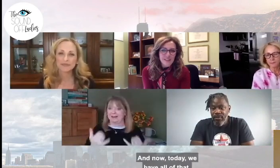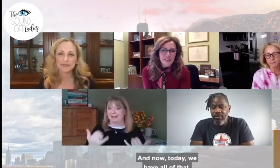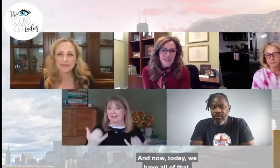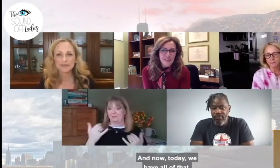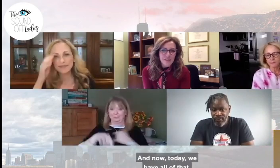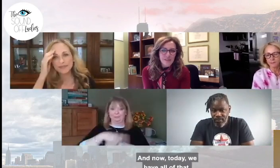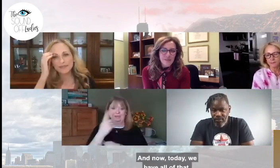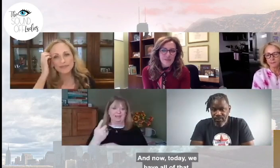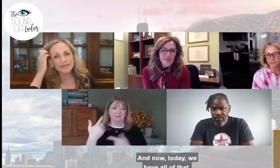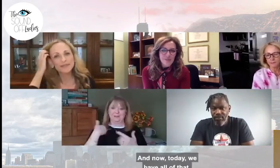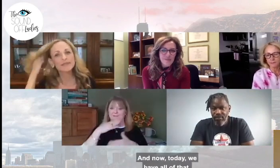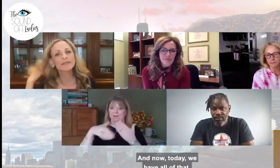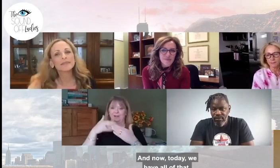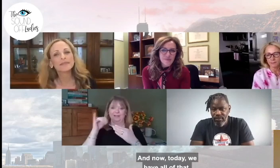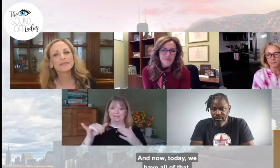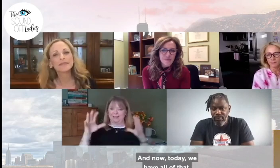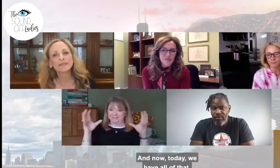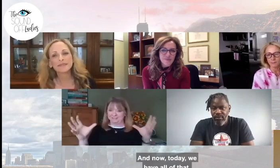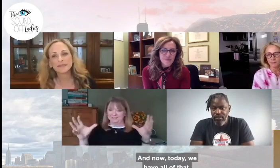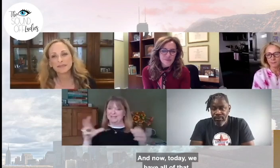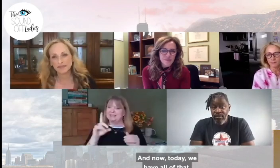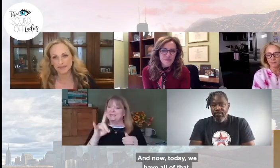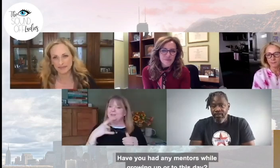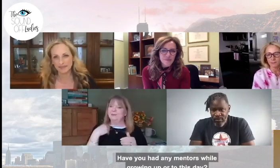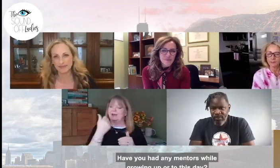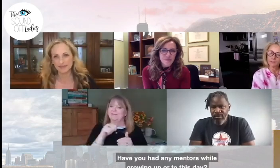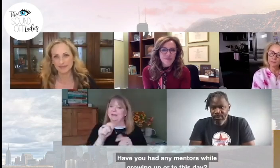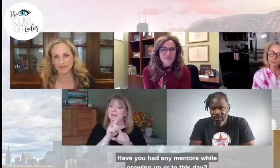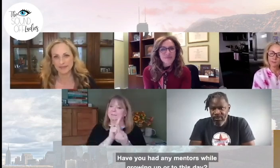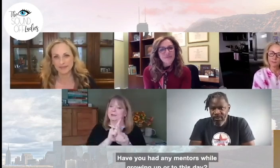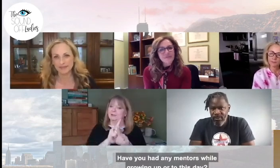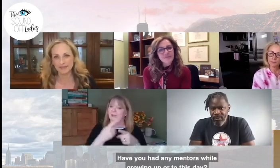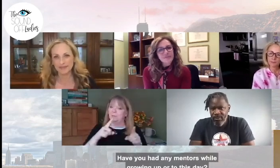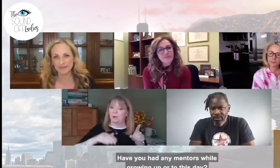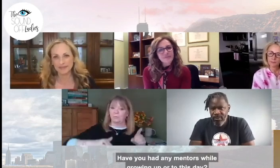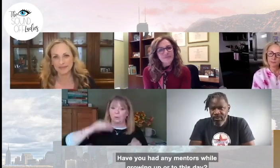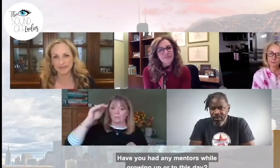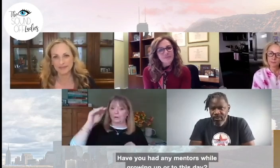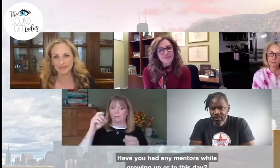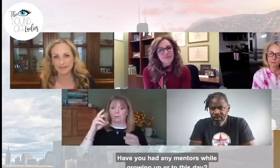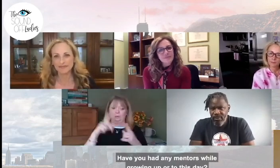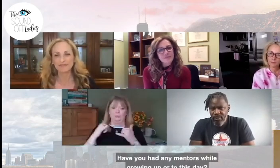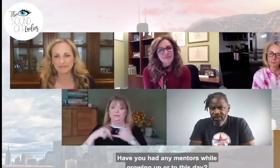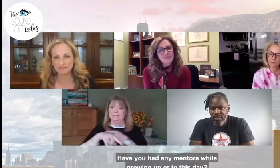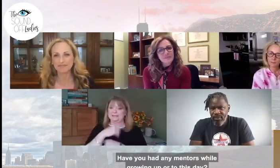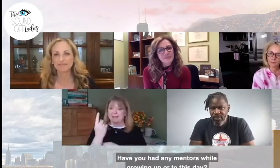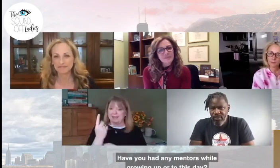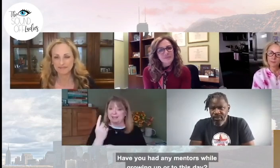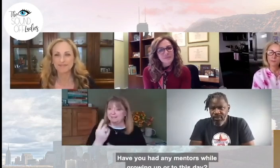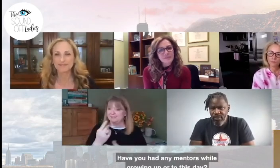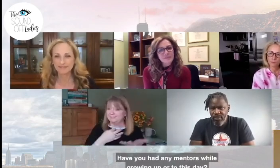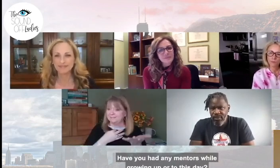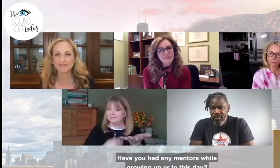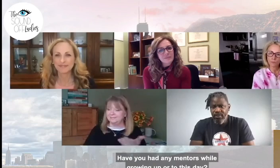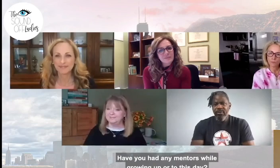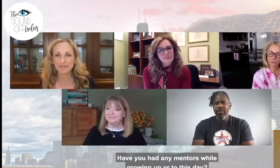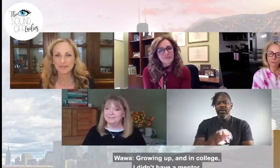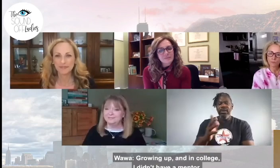and you had no idea that there was access to, or you didn't have any access to the deaf community, did you have mentors that helped you